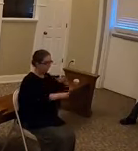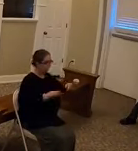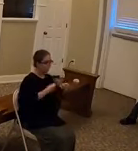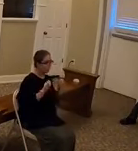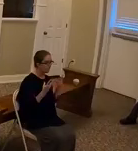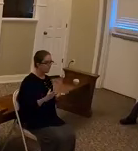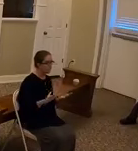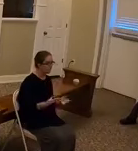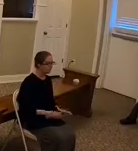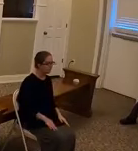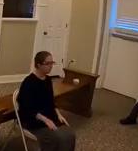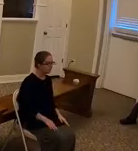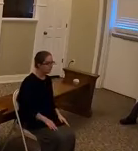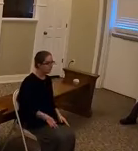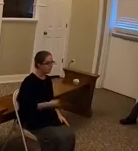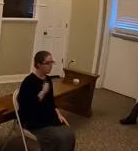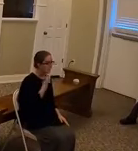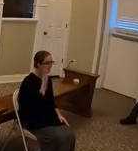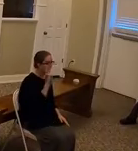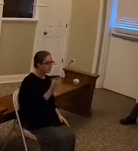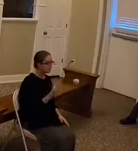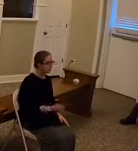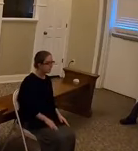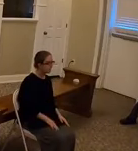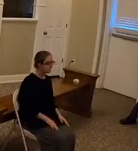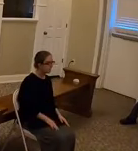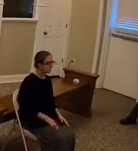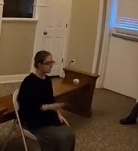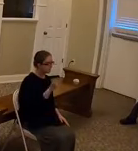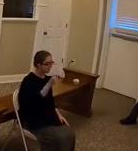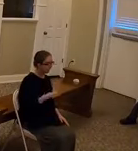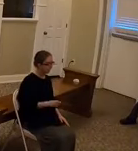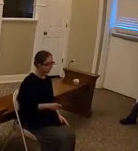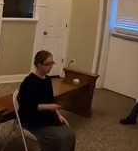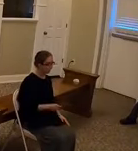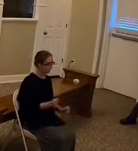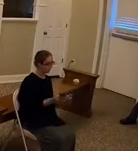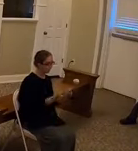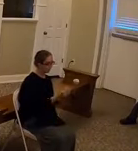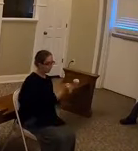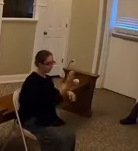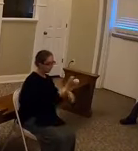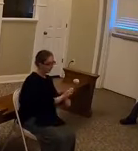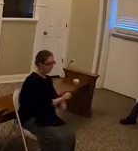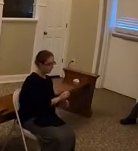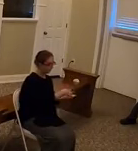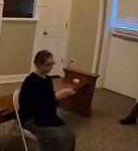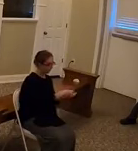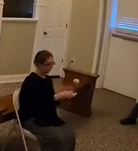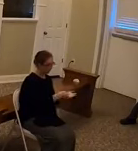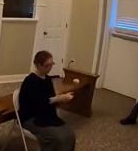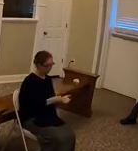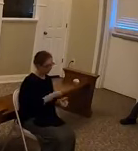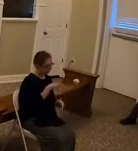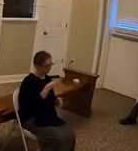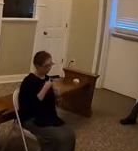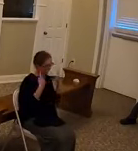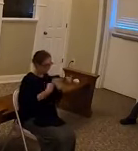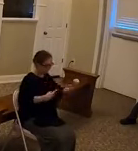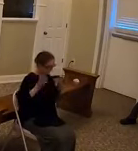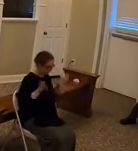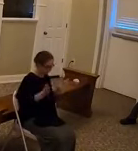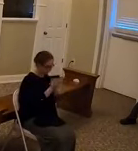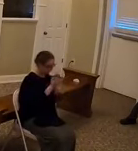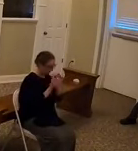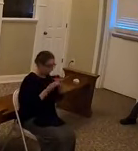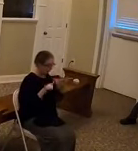much. Hey man, I've seen them go click into this church and sign the church roll and say the sinner's prayer and